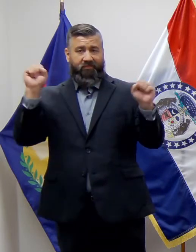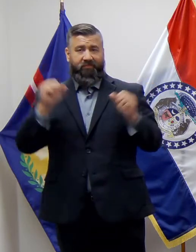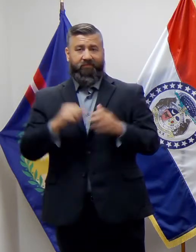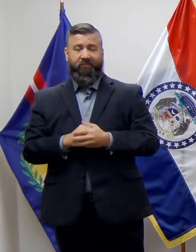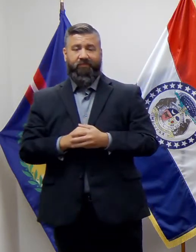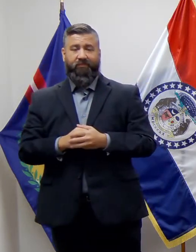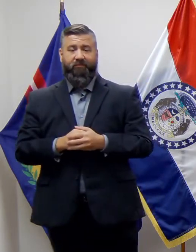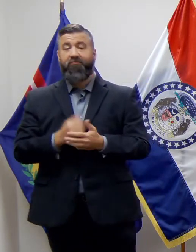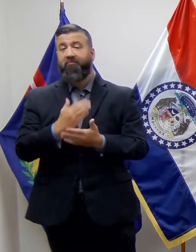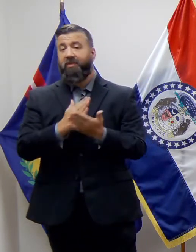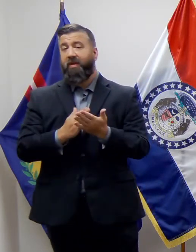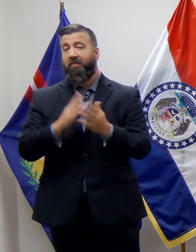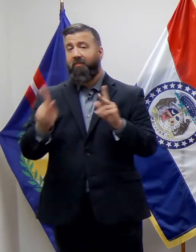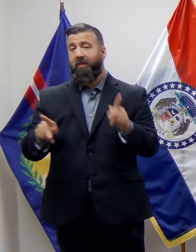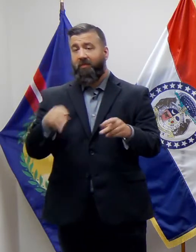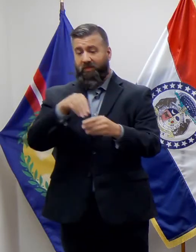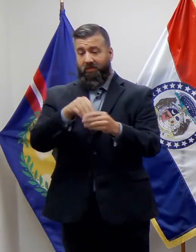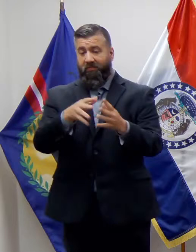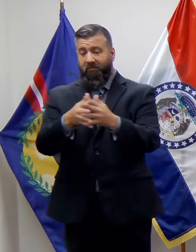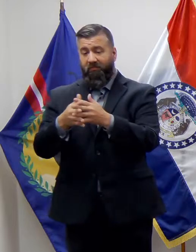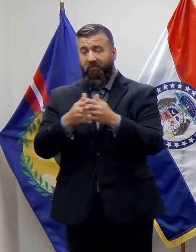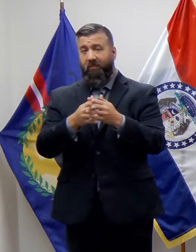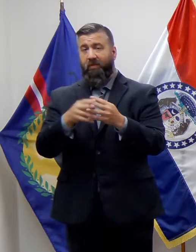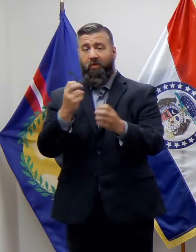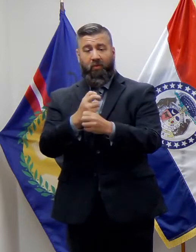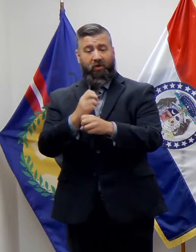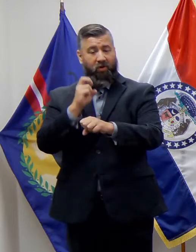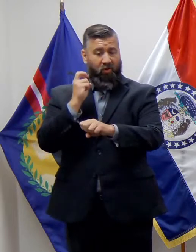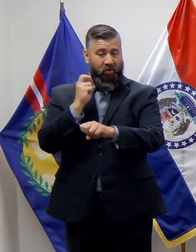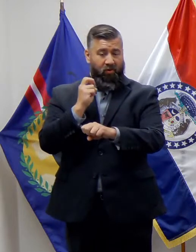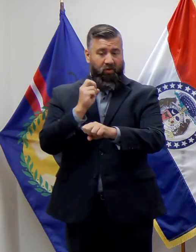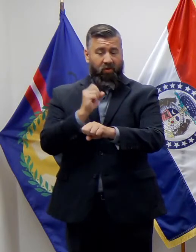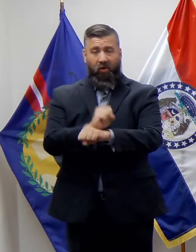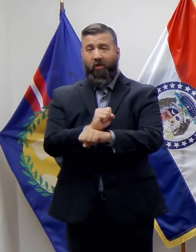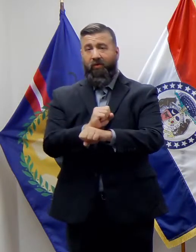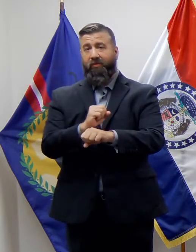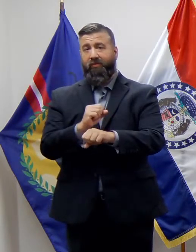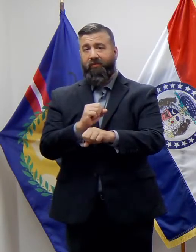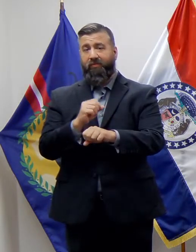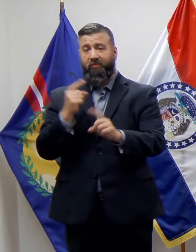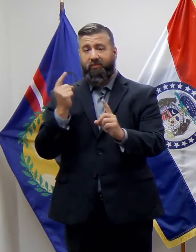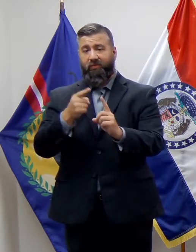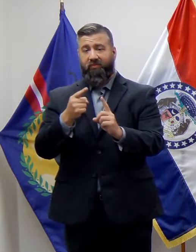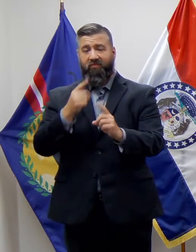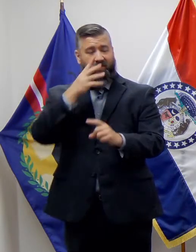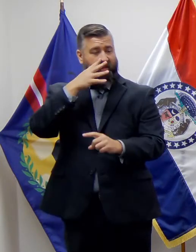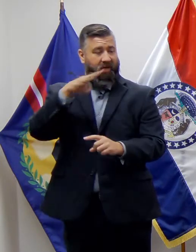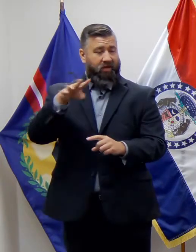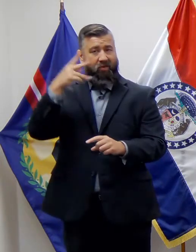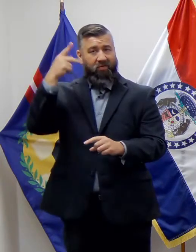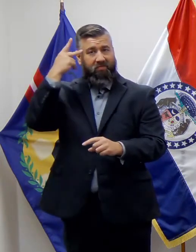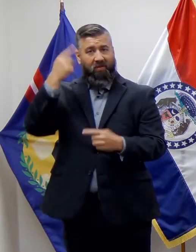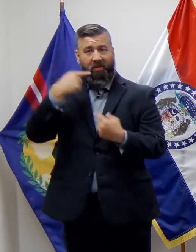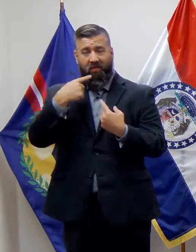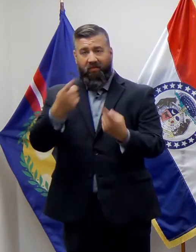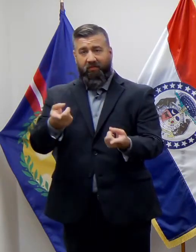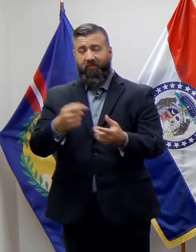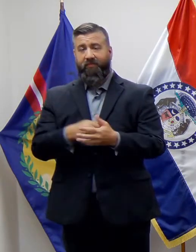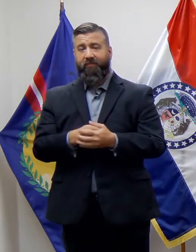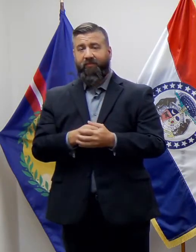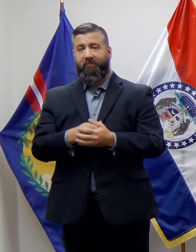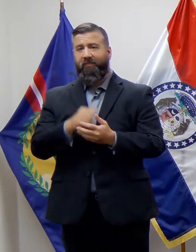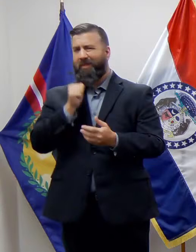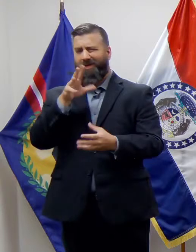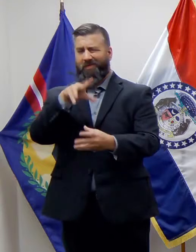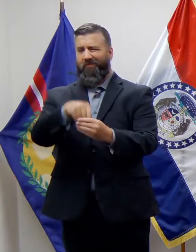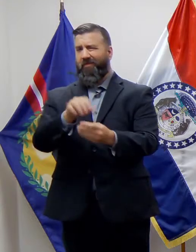work very hard to undermine public health efforts, and with a lot of very inflammatory rhetoric. I'm not going to engage